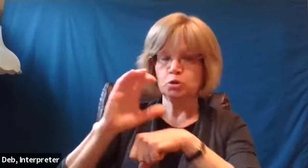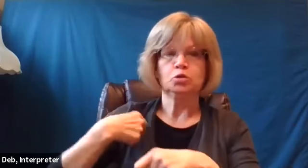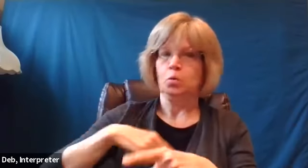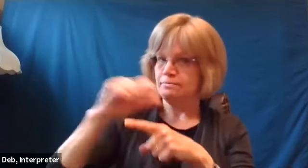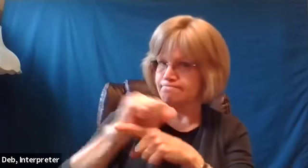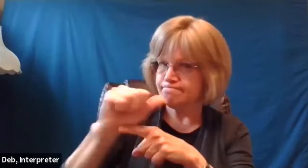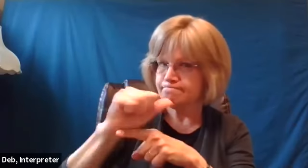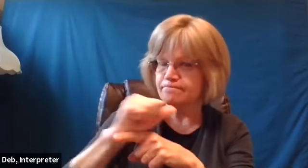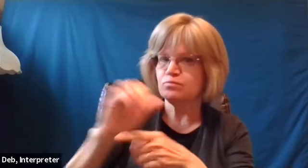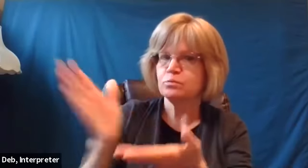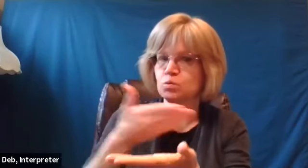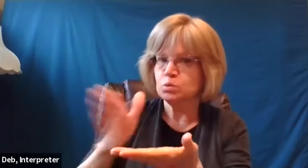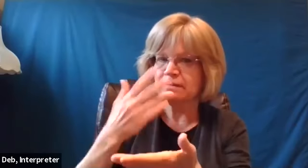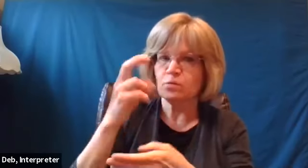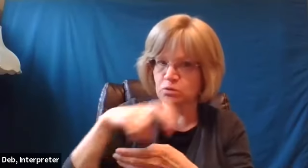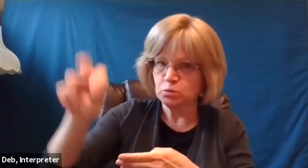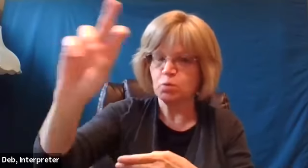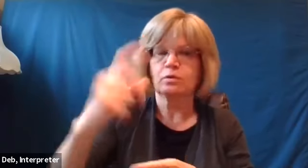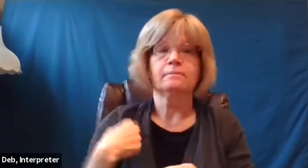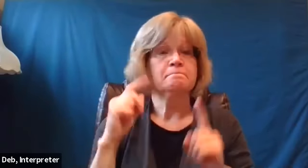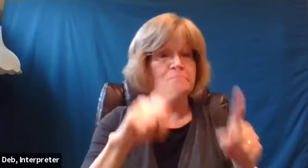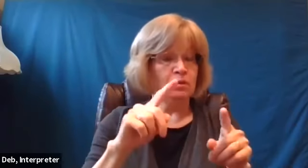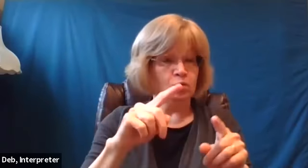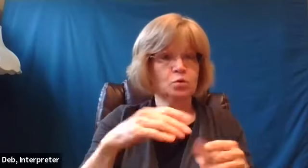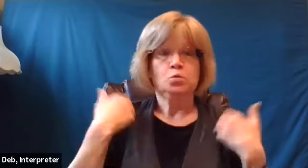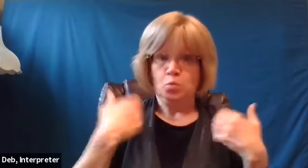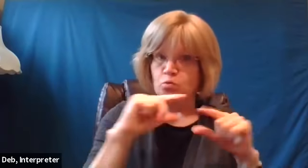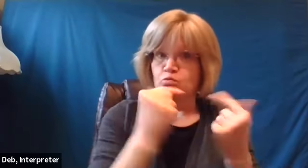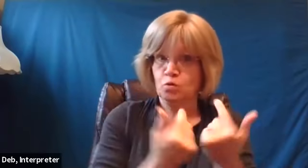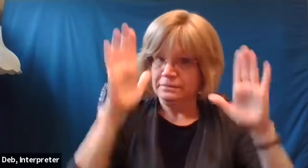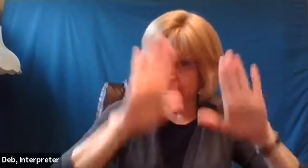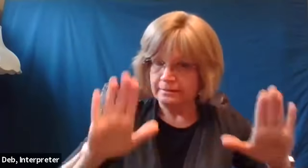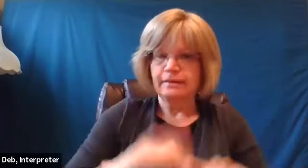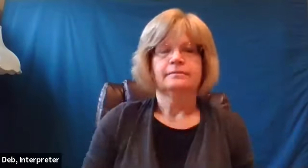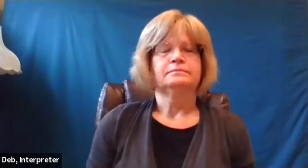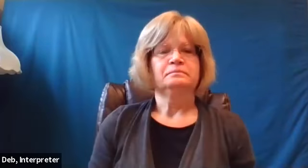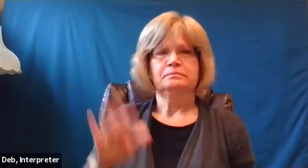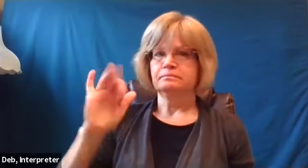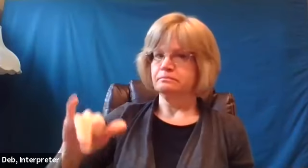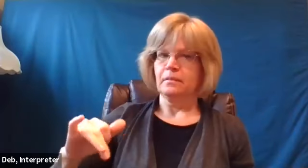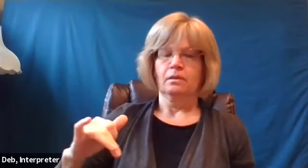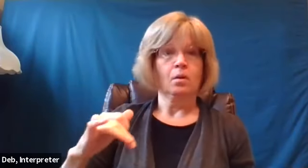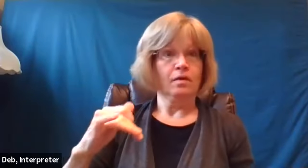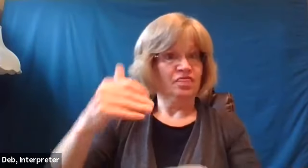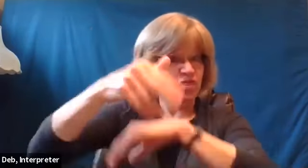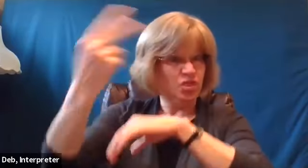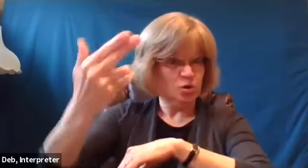and I was attending choir rehearsals in gym each Sunday. That Thursday was one of my favorite events, community